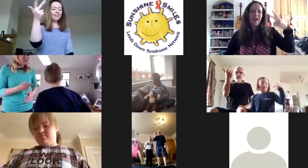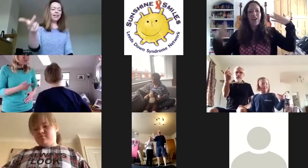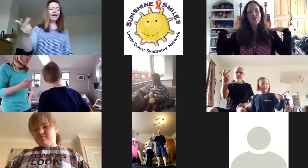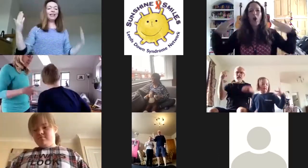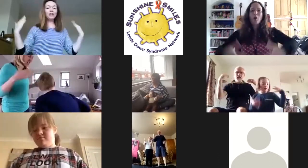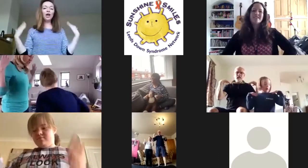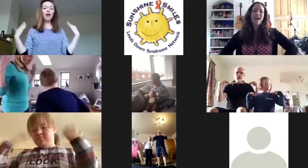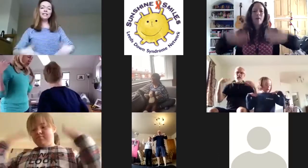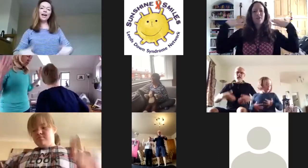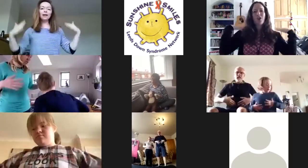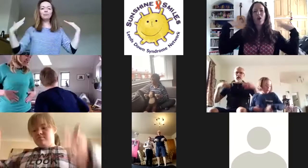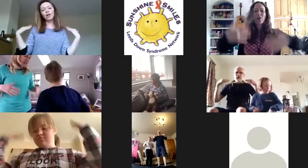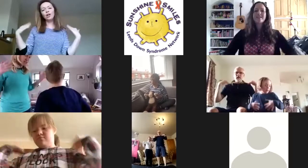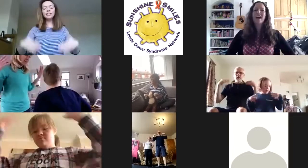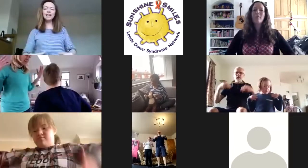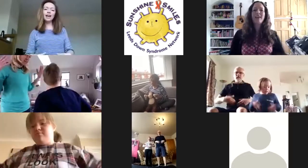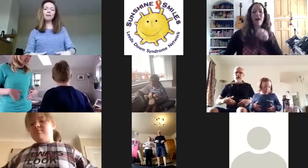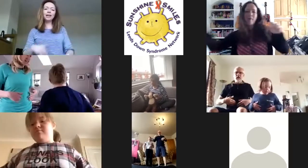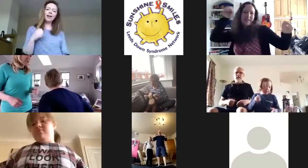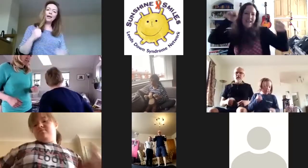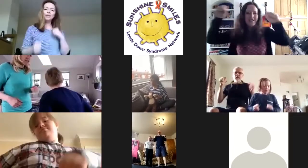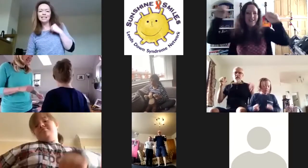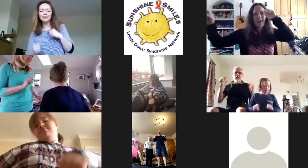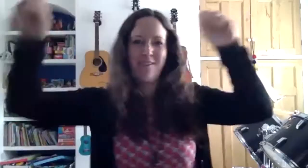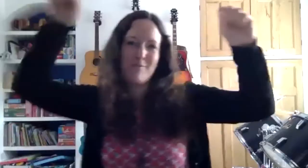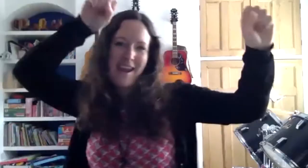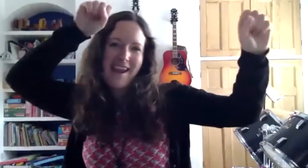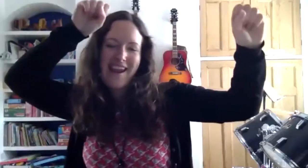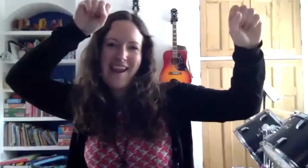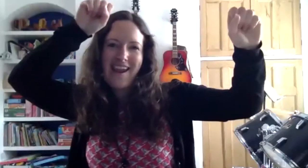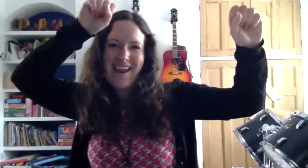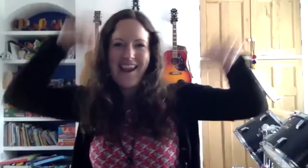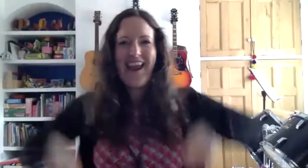1, 2, 3, shoulders, tummy, come and dance with me.